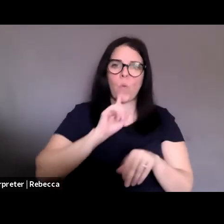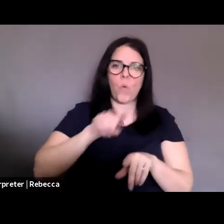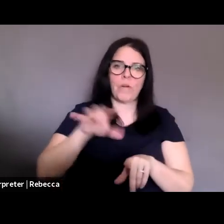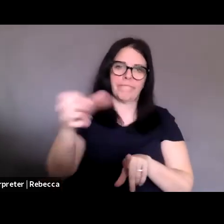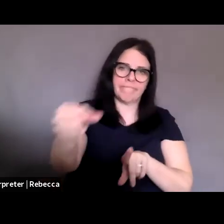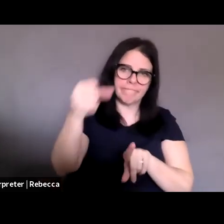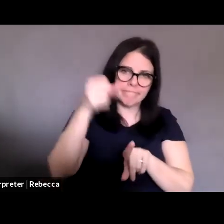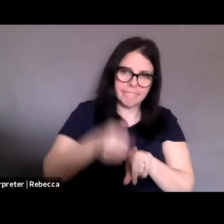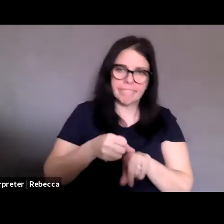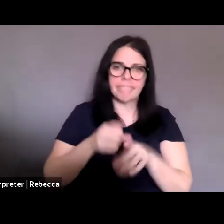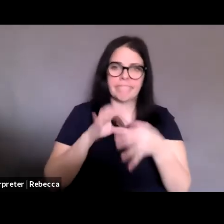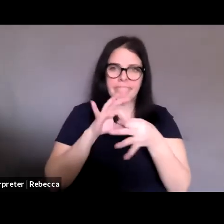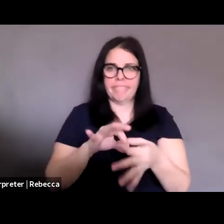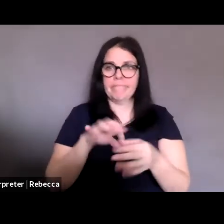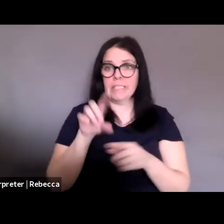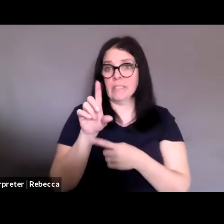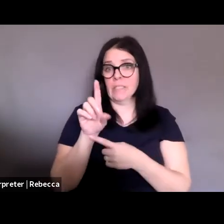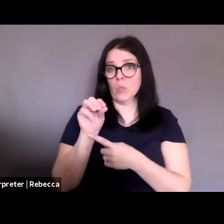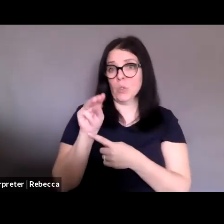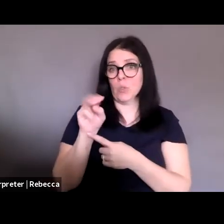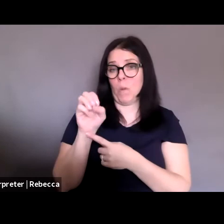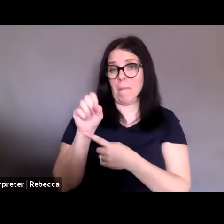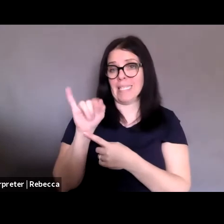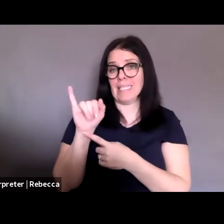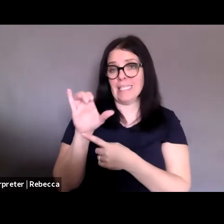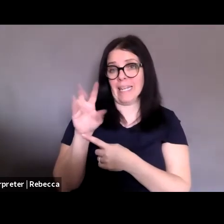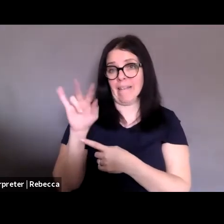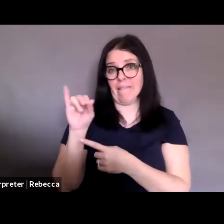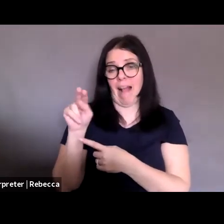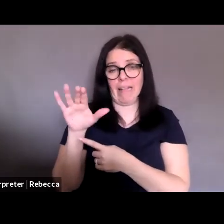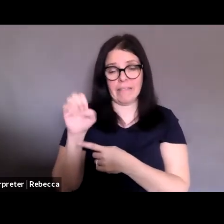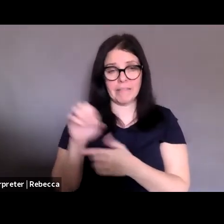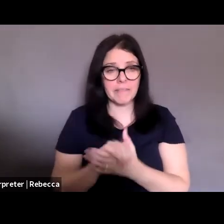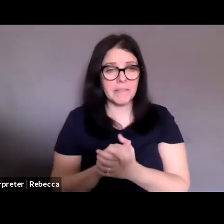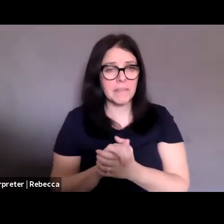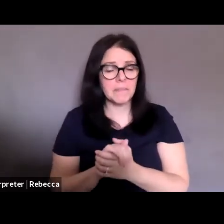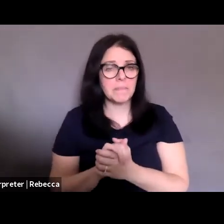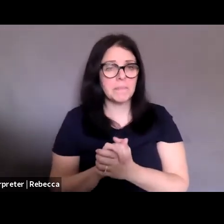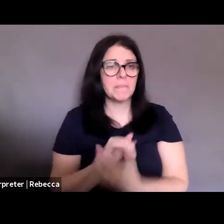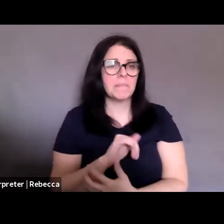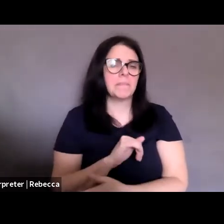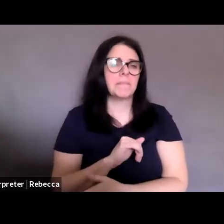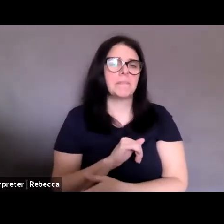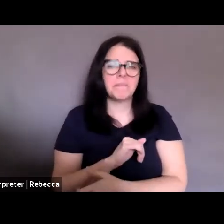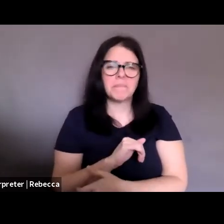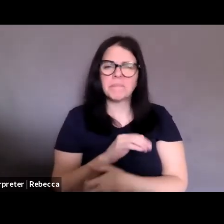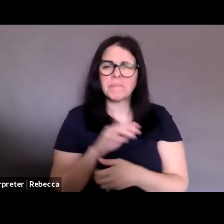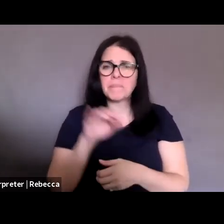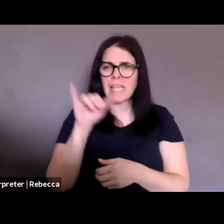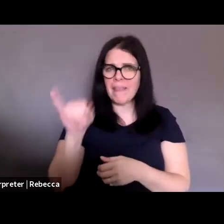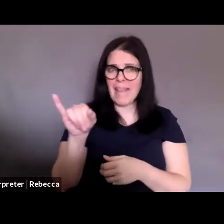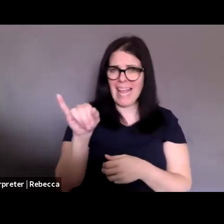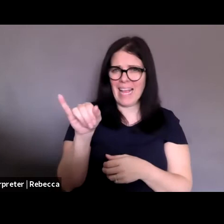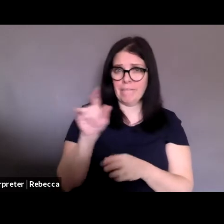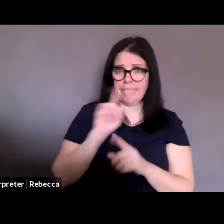expert report in these cases. We can compare that with how often